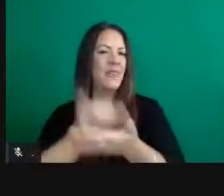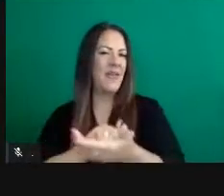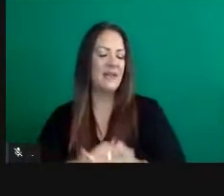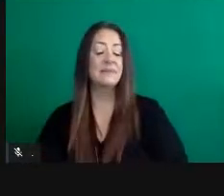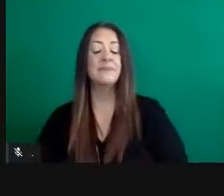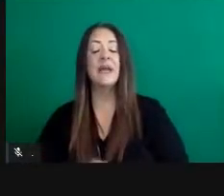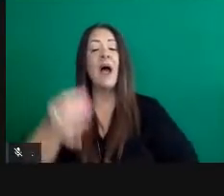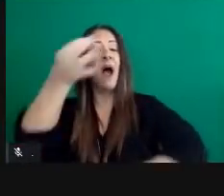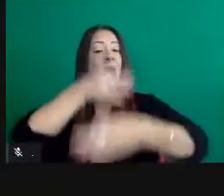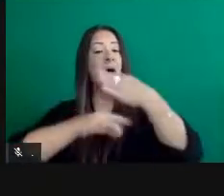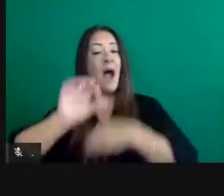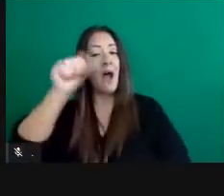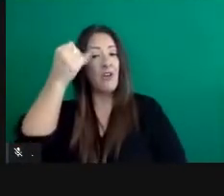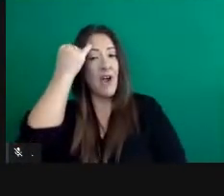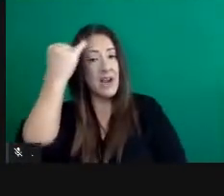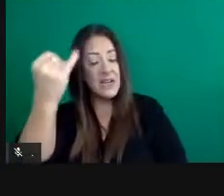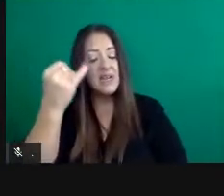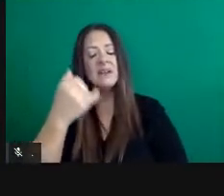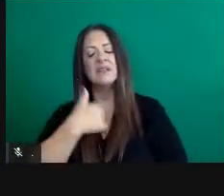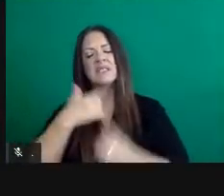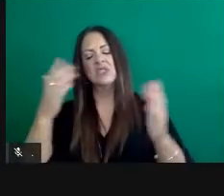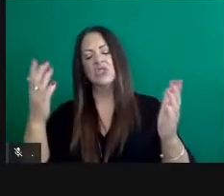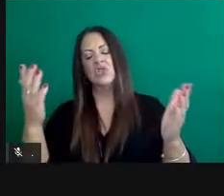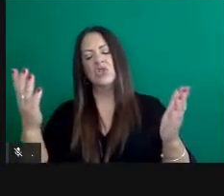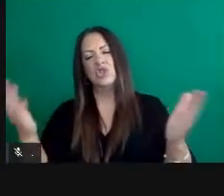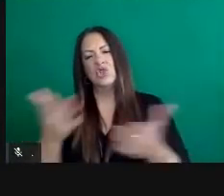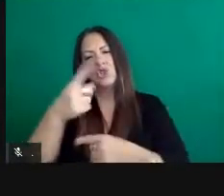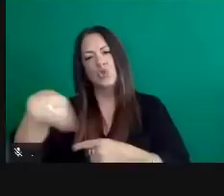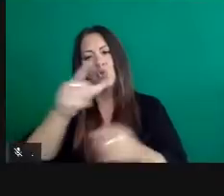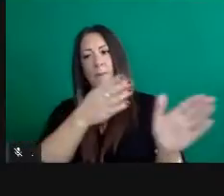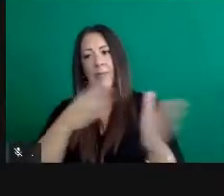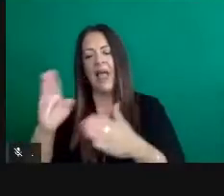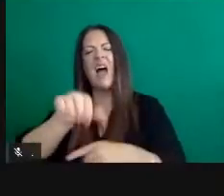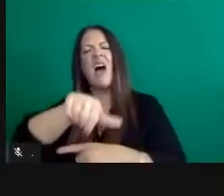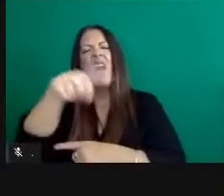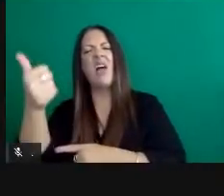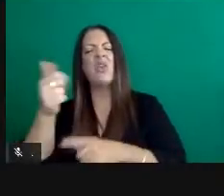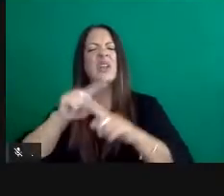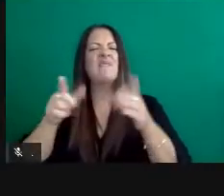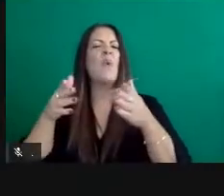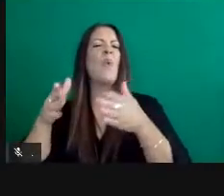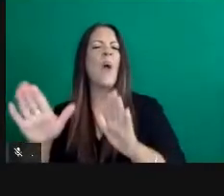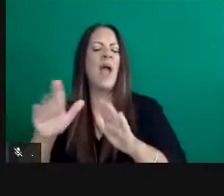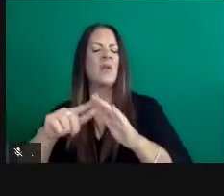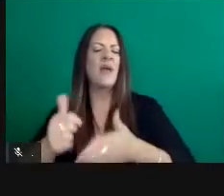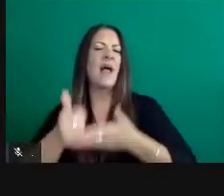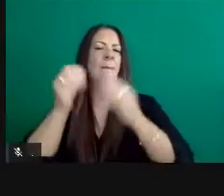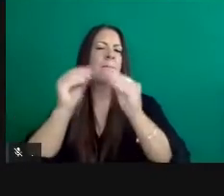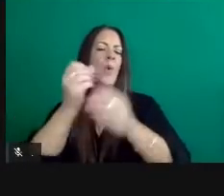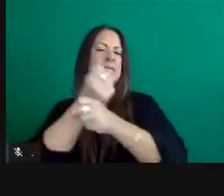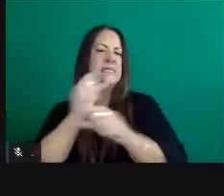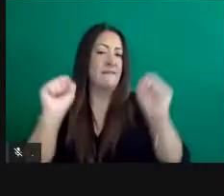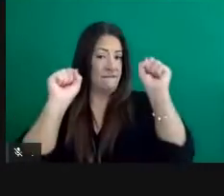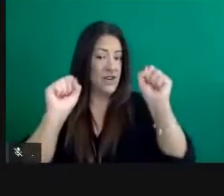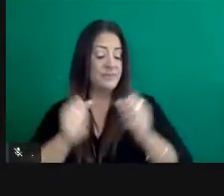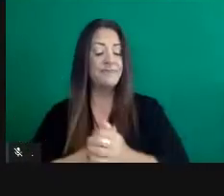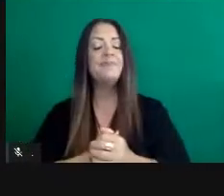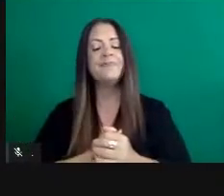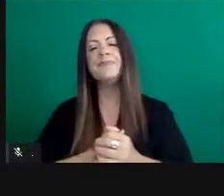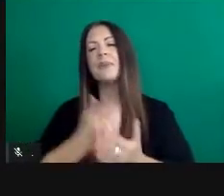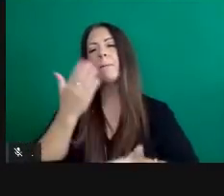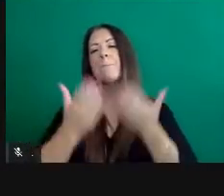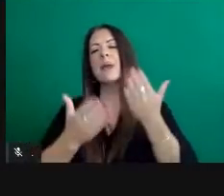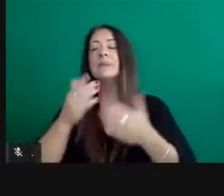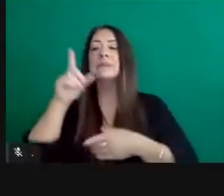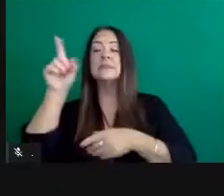families, given this, should plan now on safer alternatives. We also know that the state guidance may be